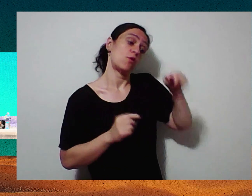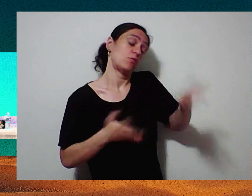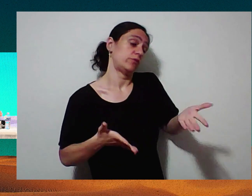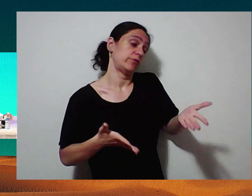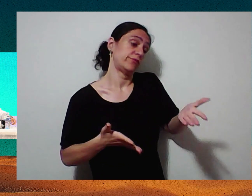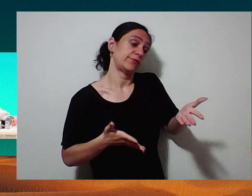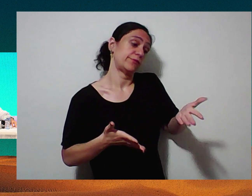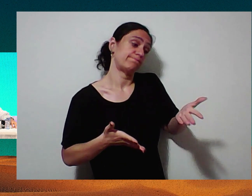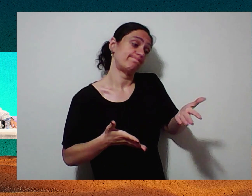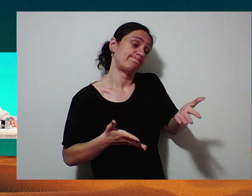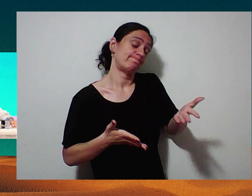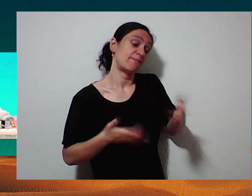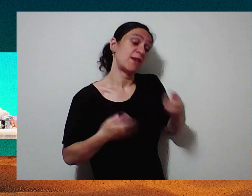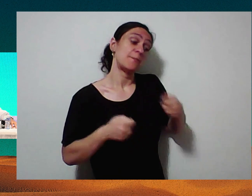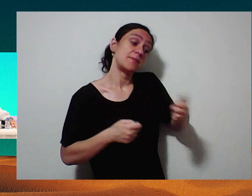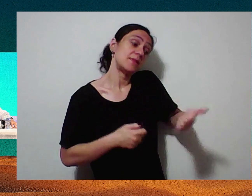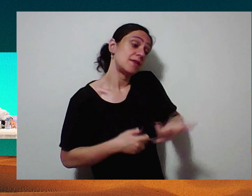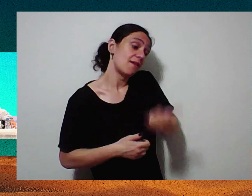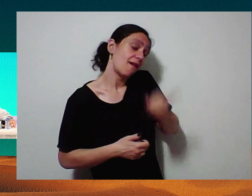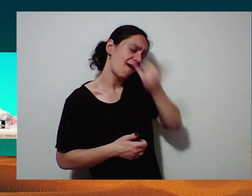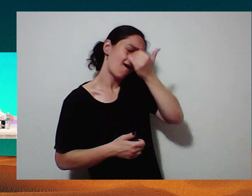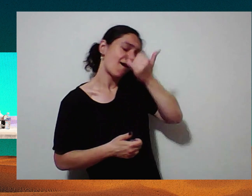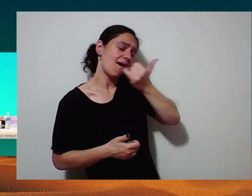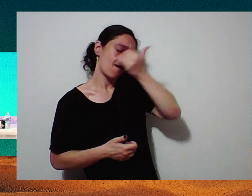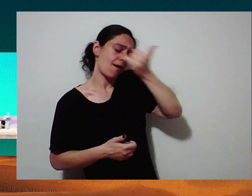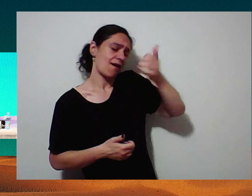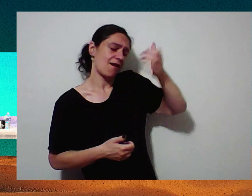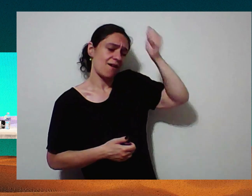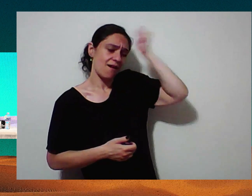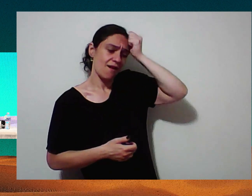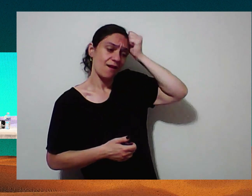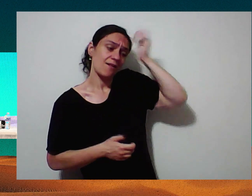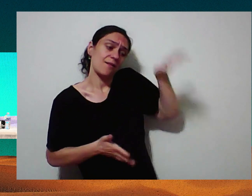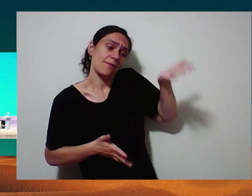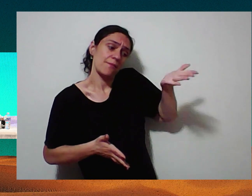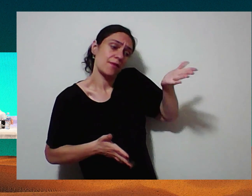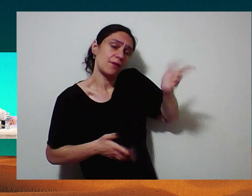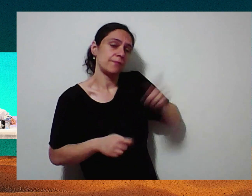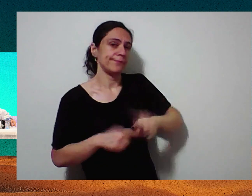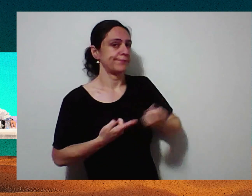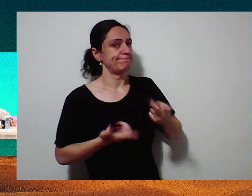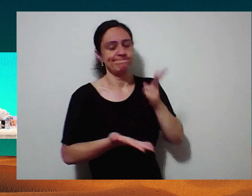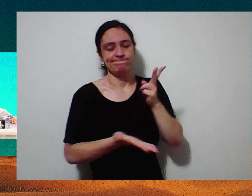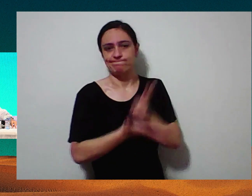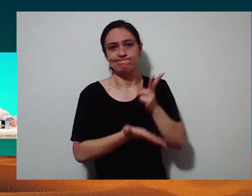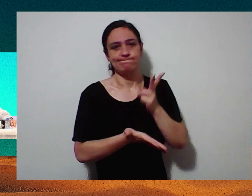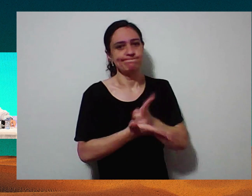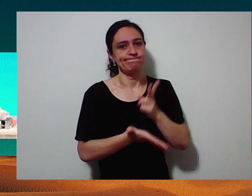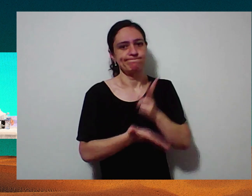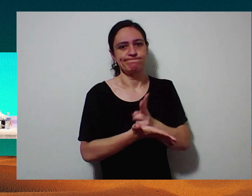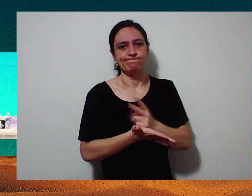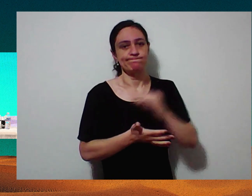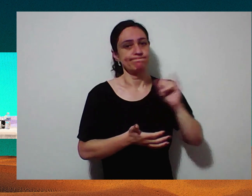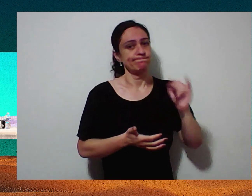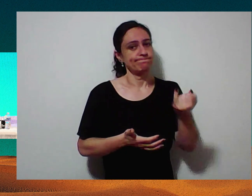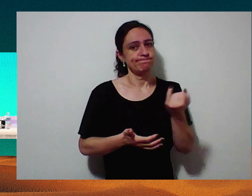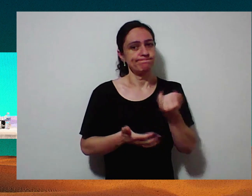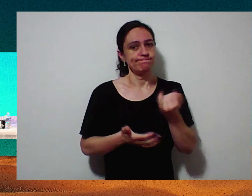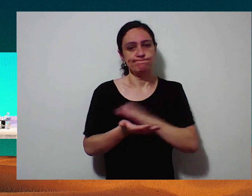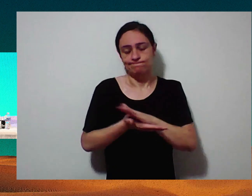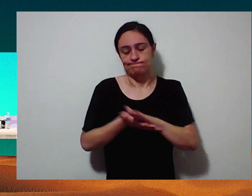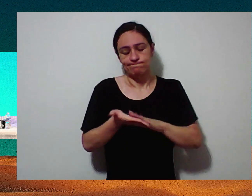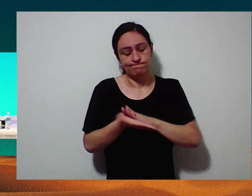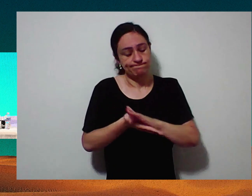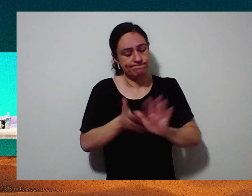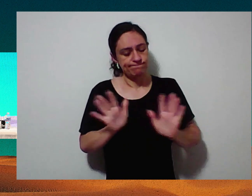voltar. Look, you have an opportunity to come back. Mas ele não aproveitou a chance. But he did not take that opportunity. Ele